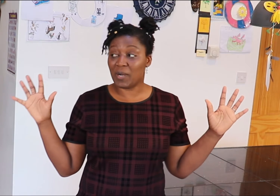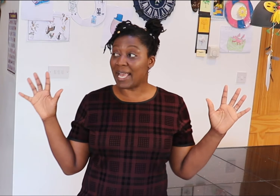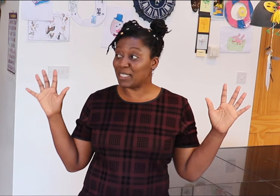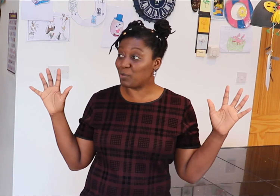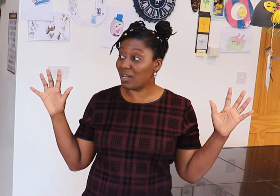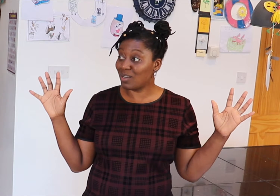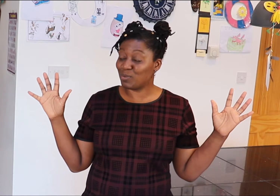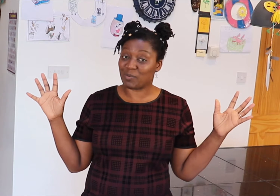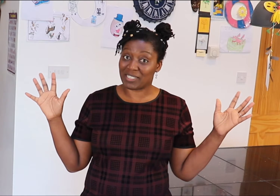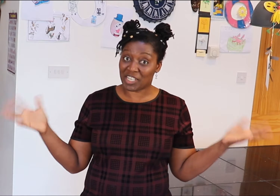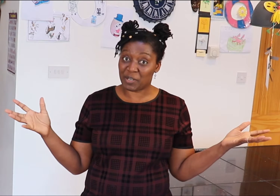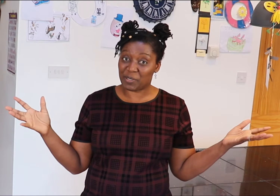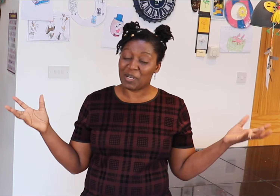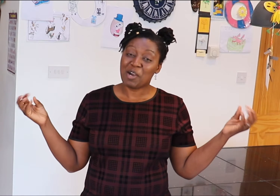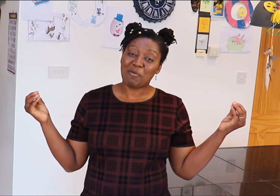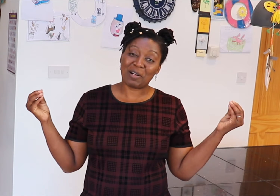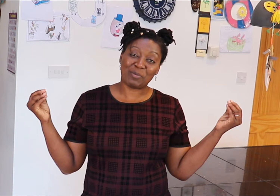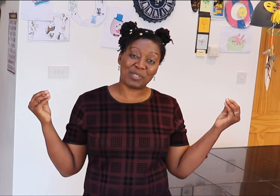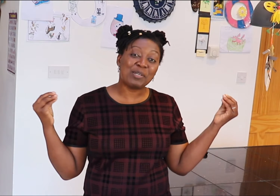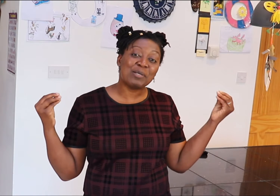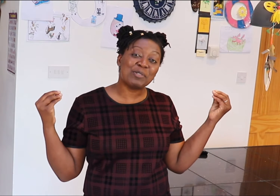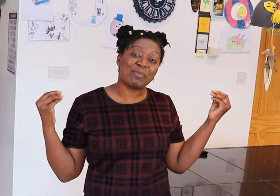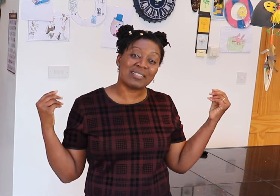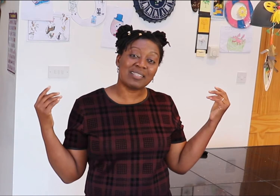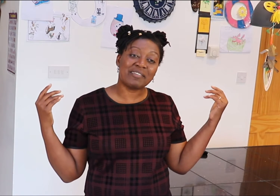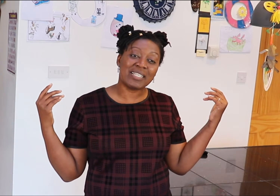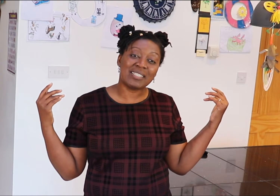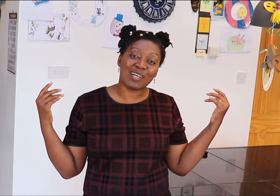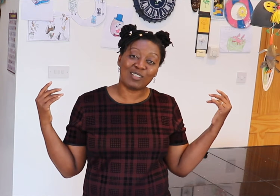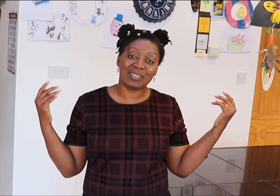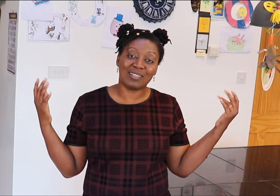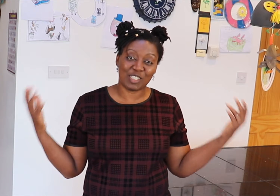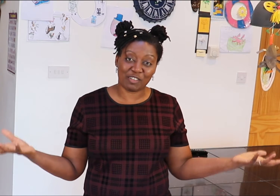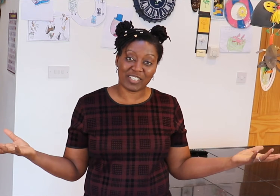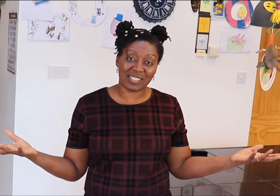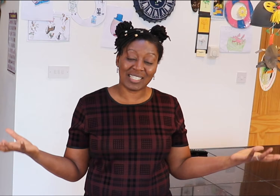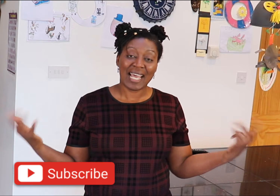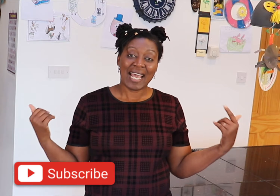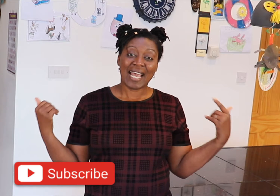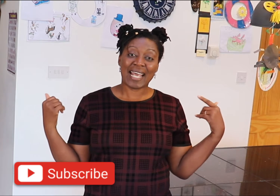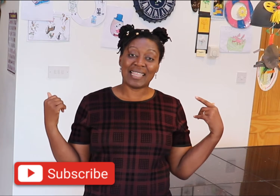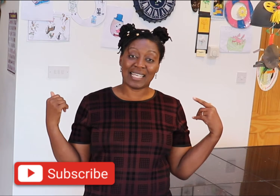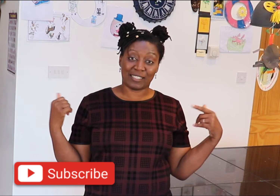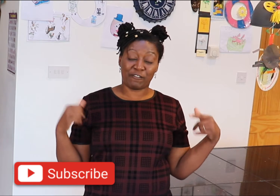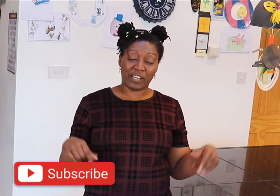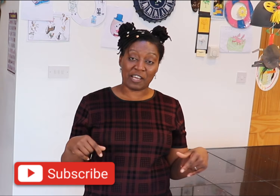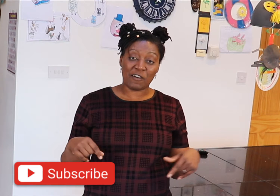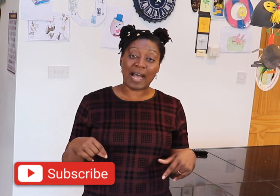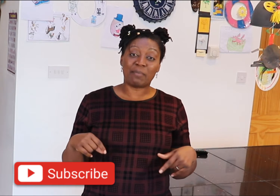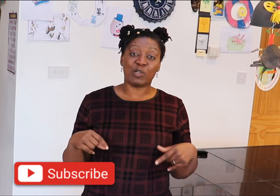Hello and welcome to my channel. Welcome to my series called The God Universe. In this video, I am